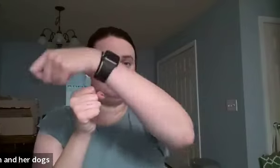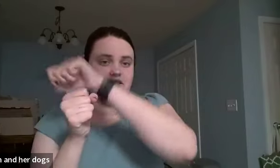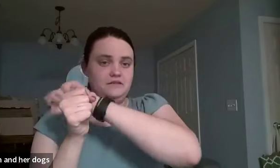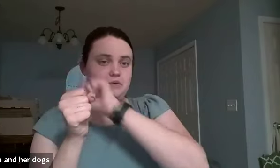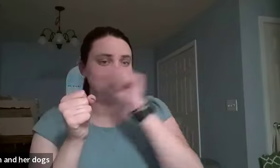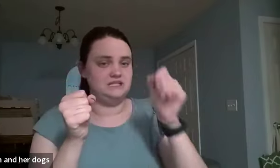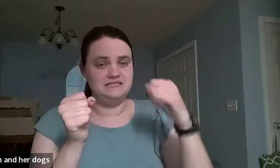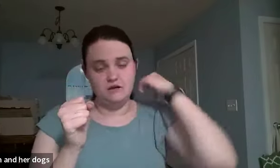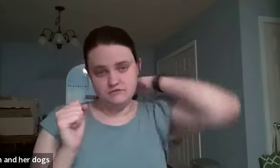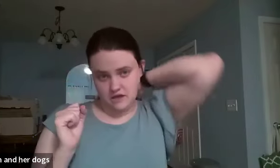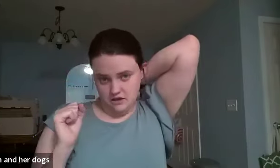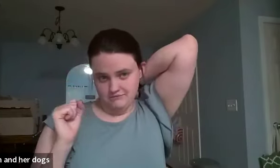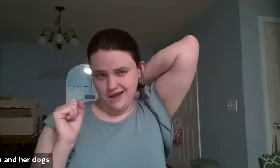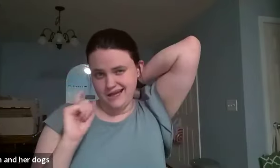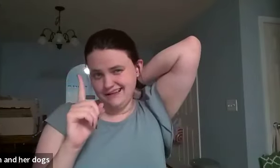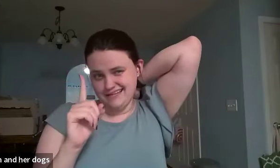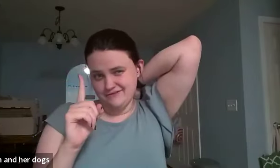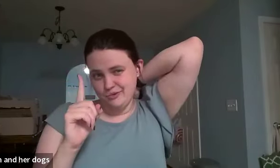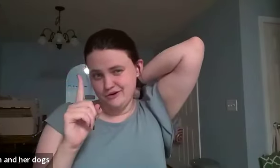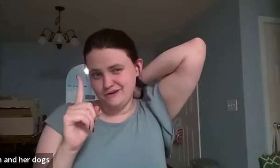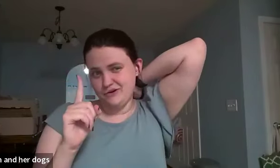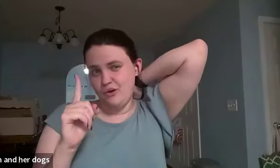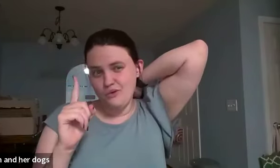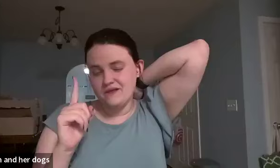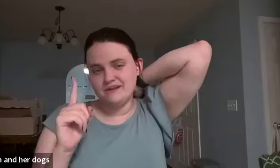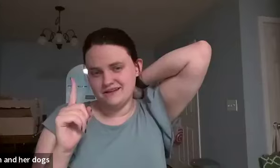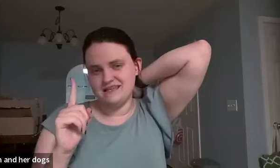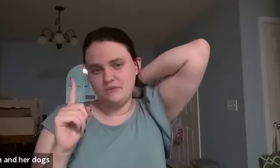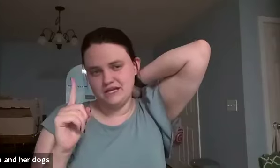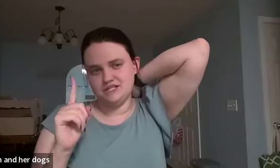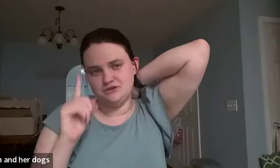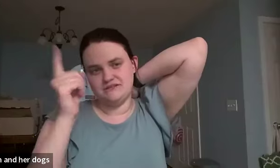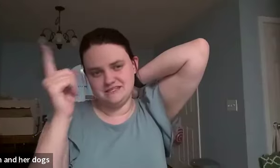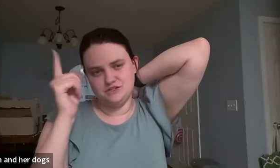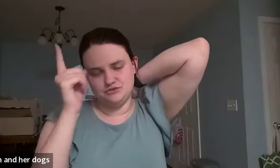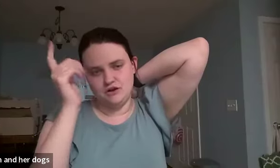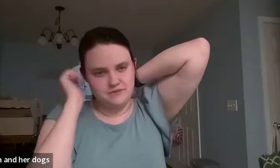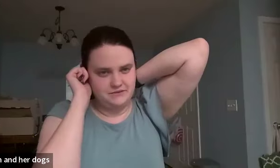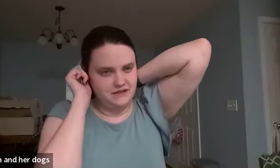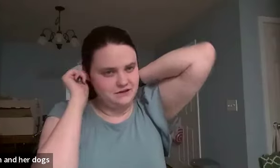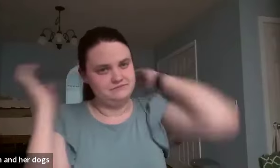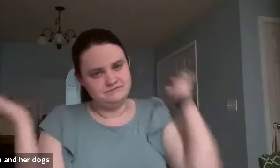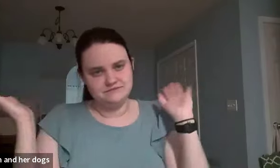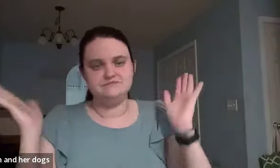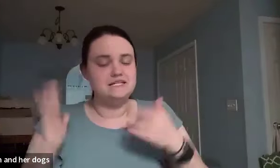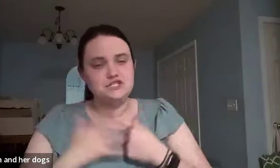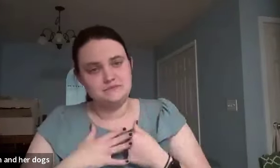then making the motion itself. I like to have the pointer finger only because that way it shows that you're talking about a banana. That's just